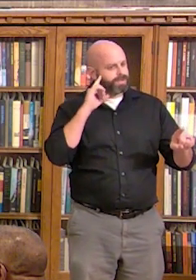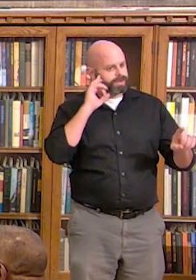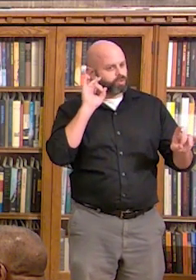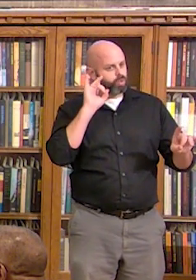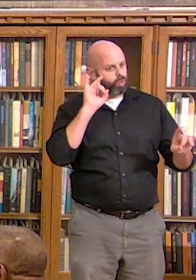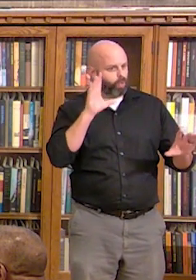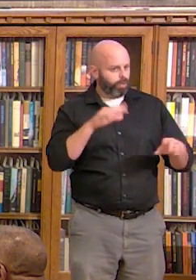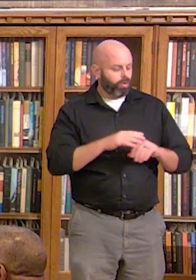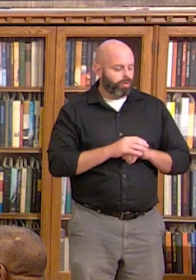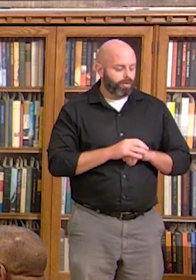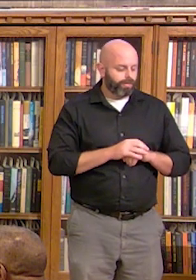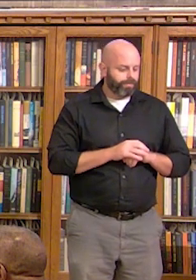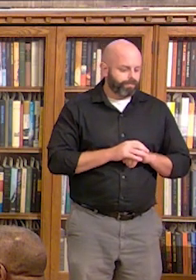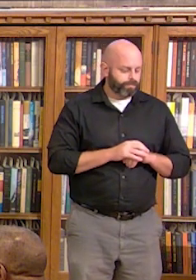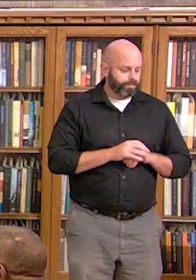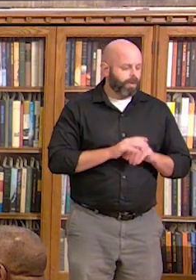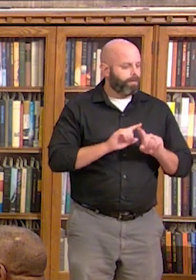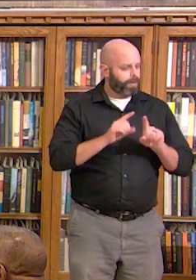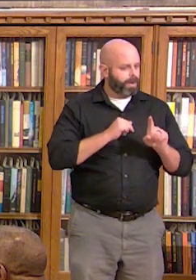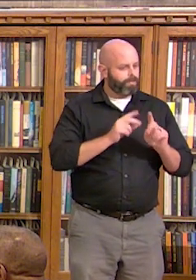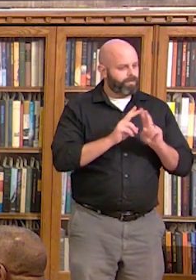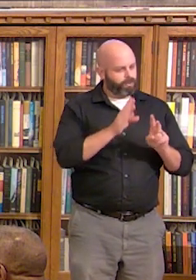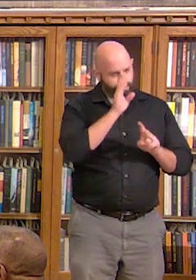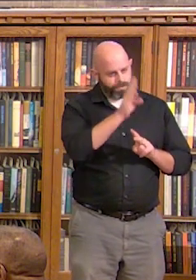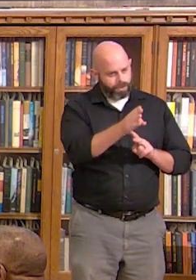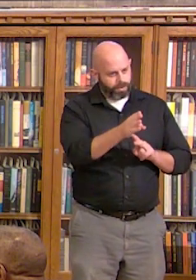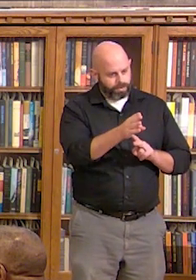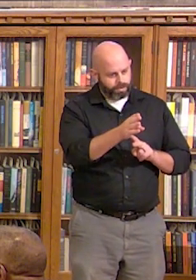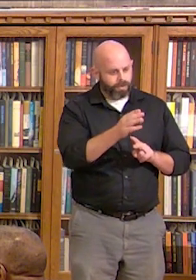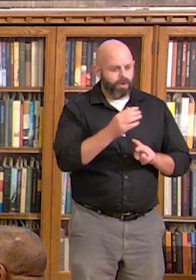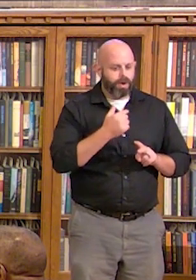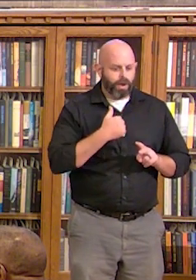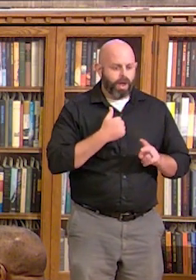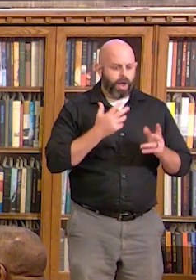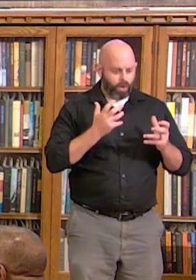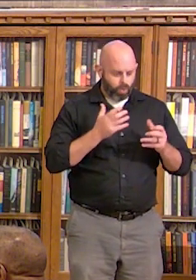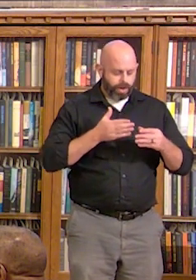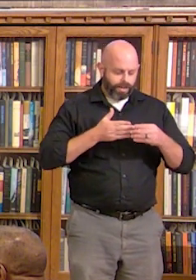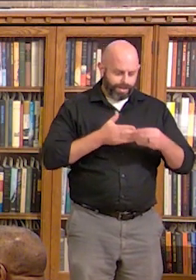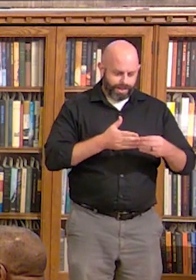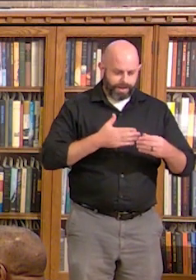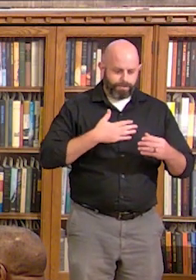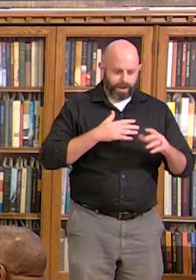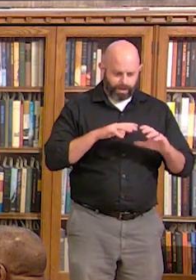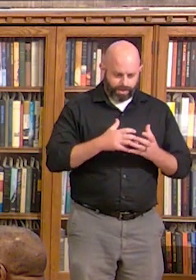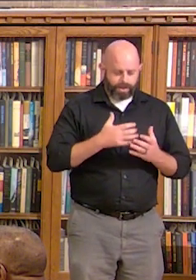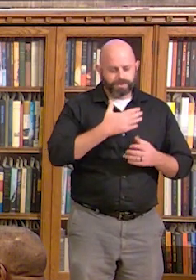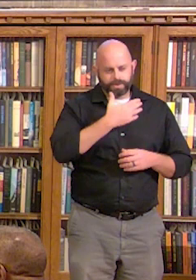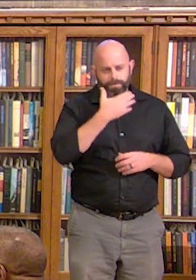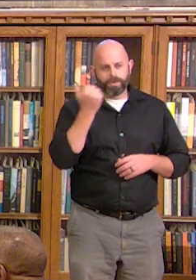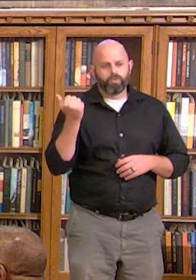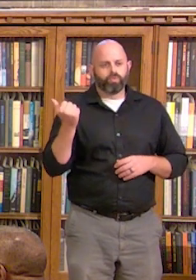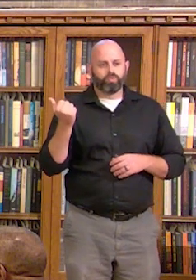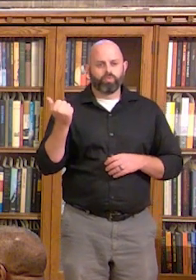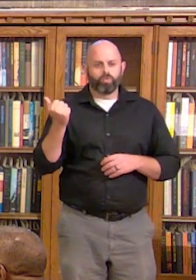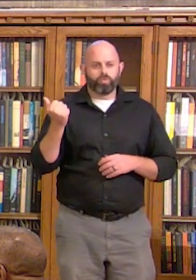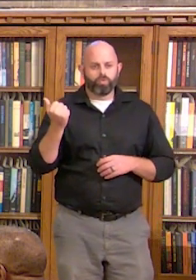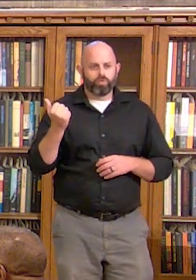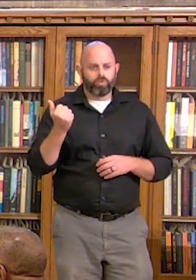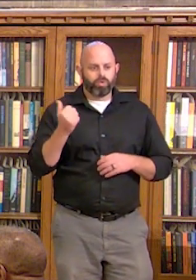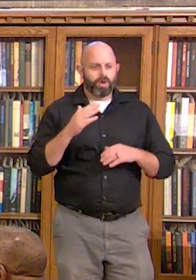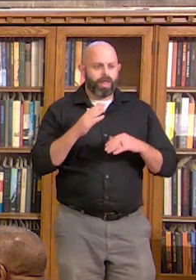very Frank is to have you be leave my class better then